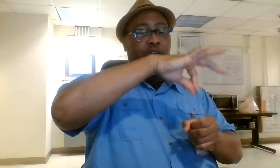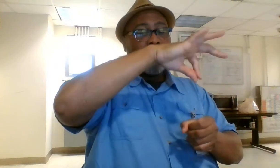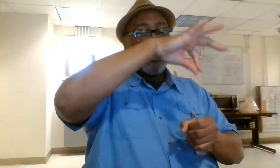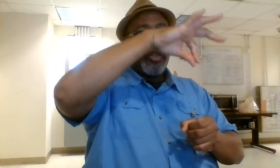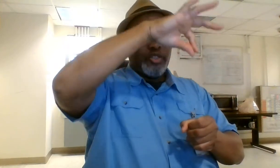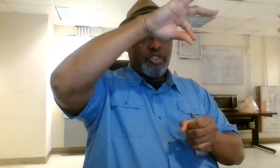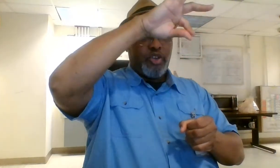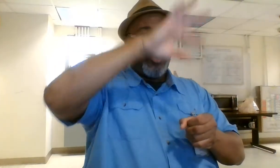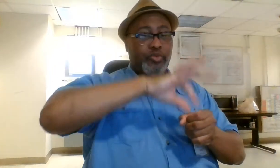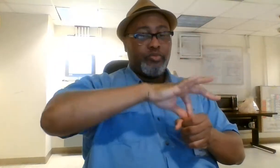Soul.